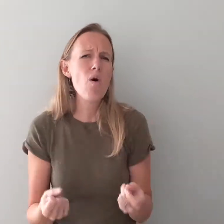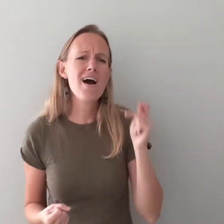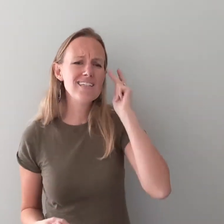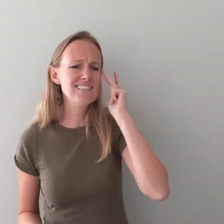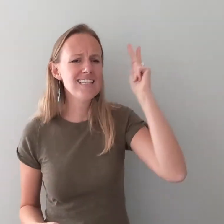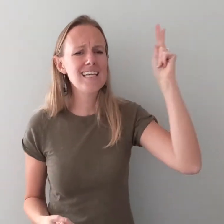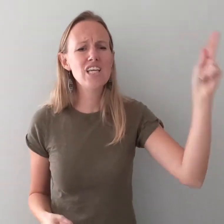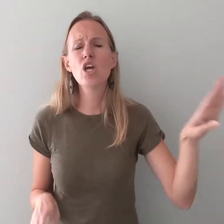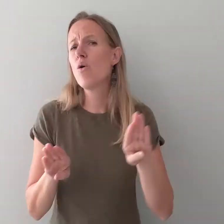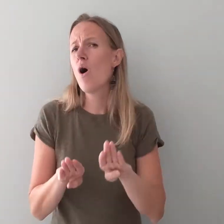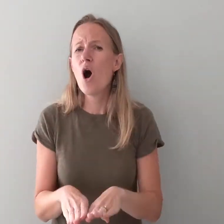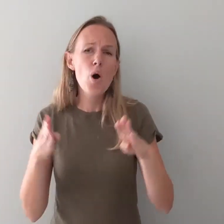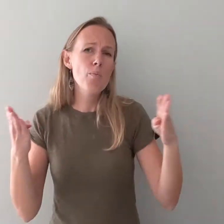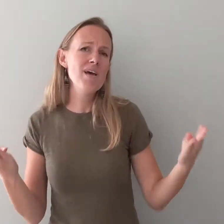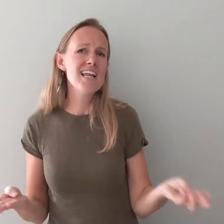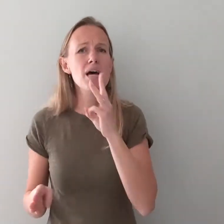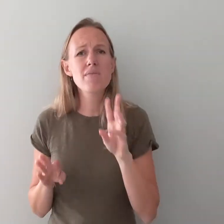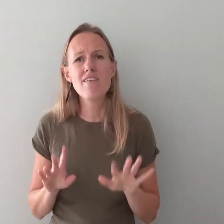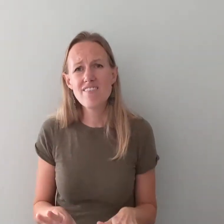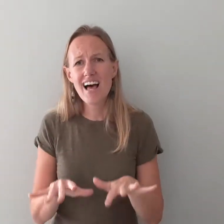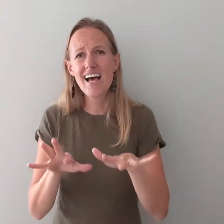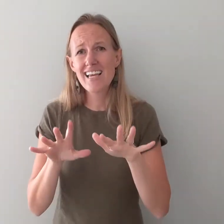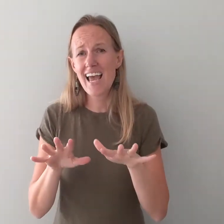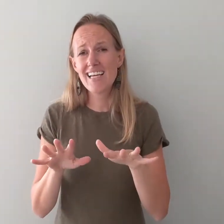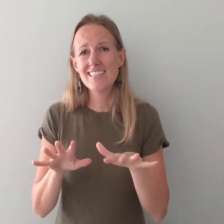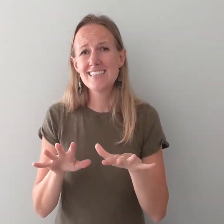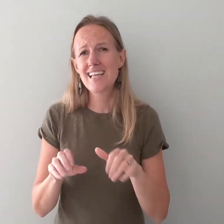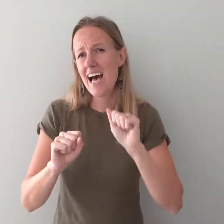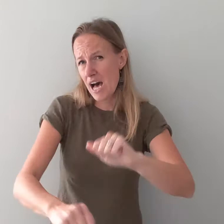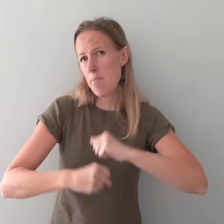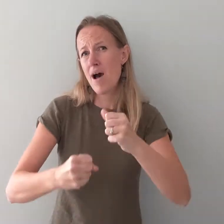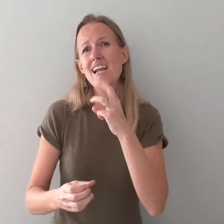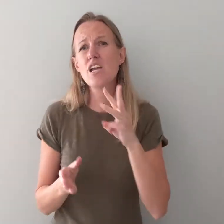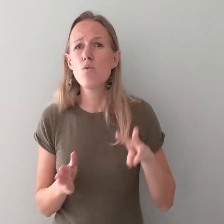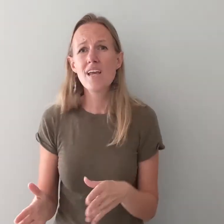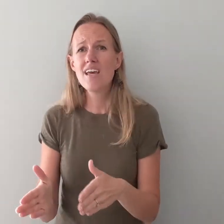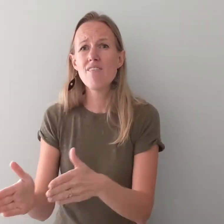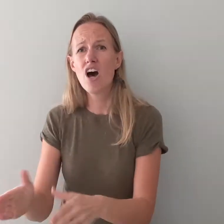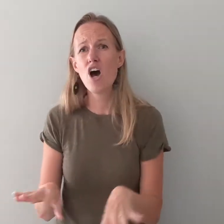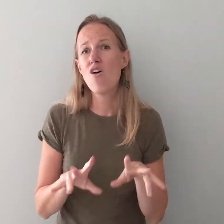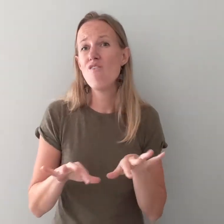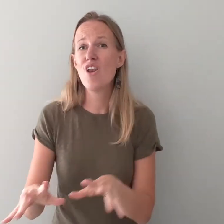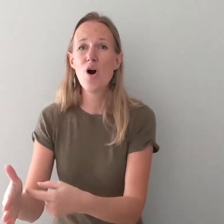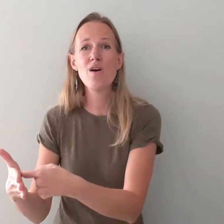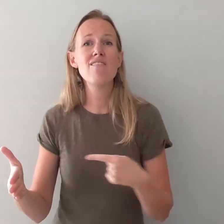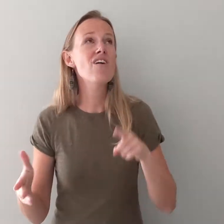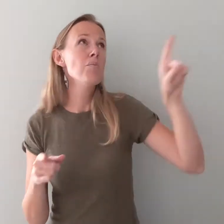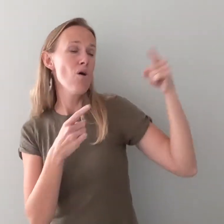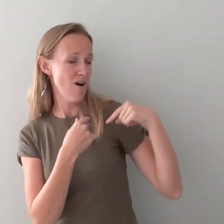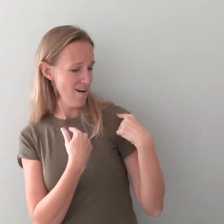wanna see you. Open up the floodgates, a mighty river flowing from your